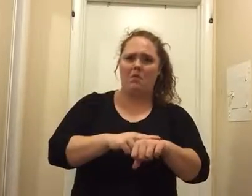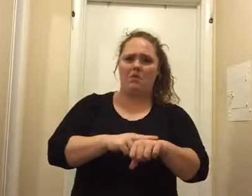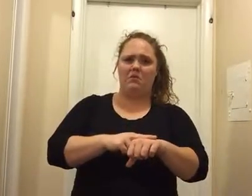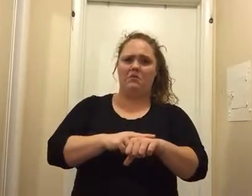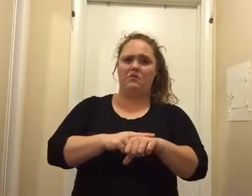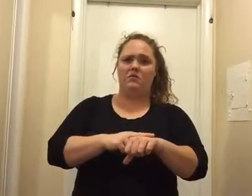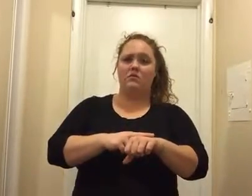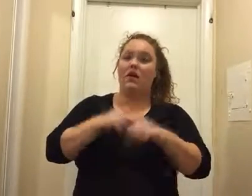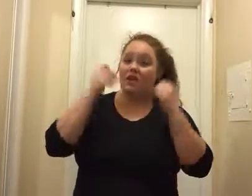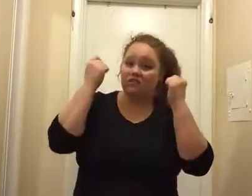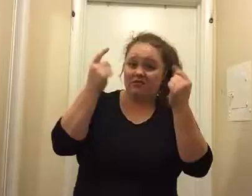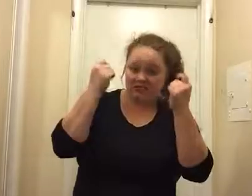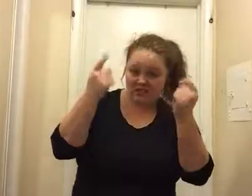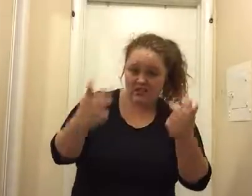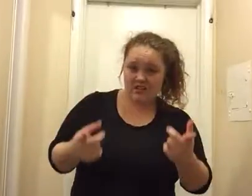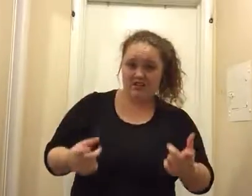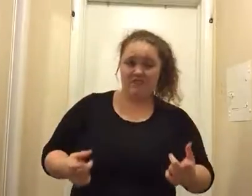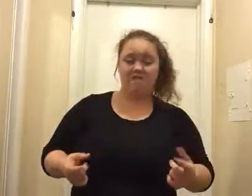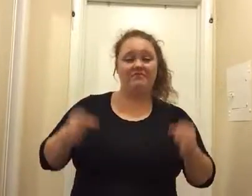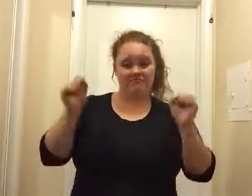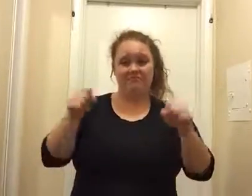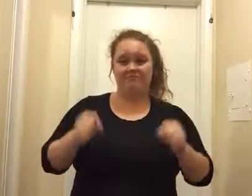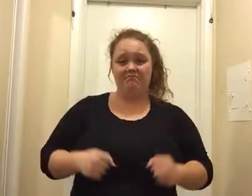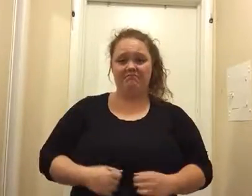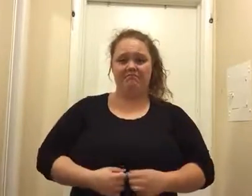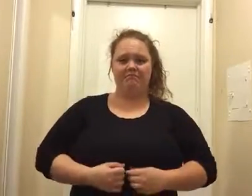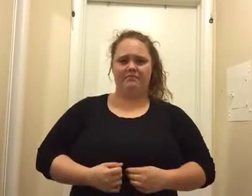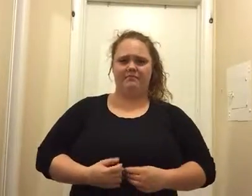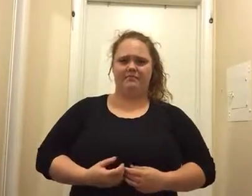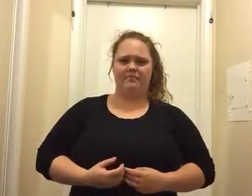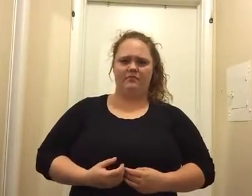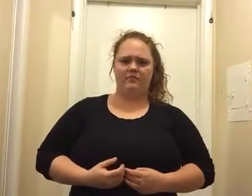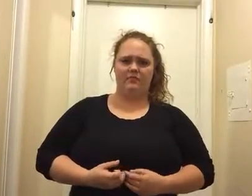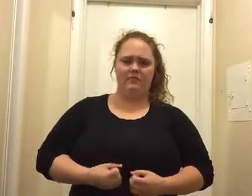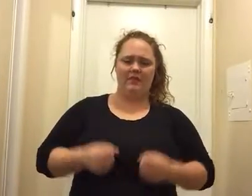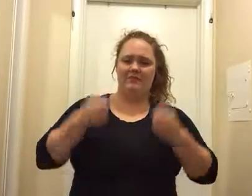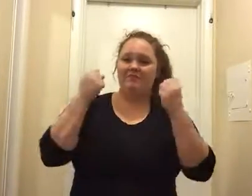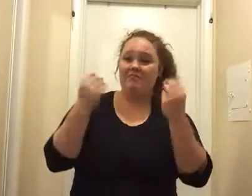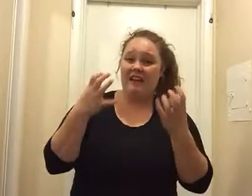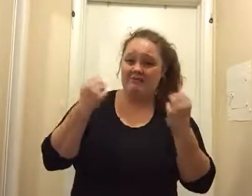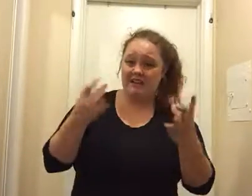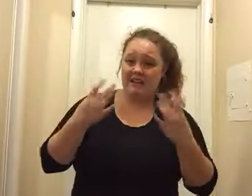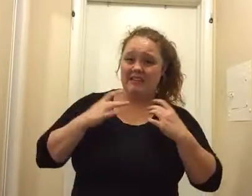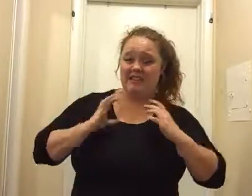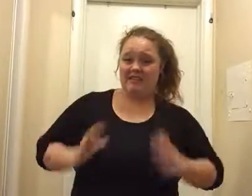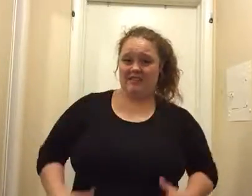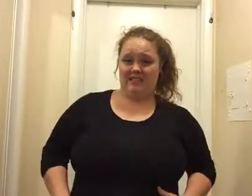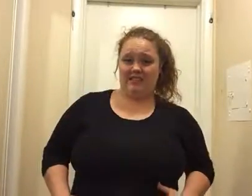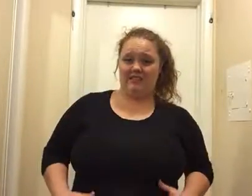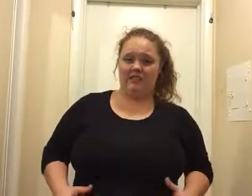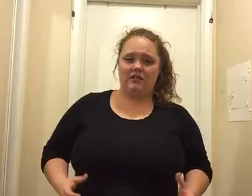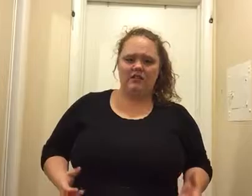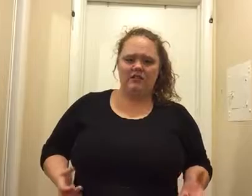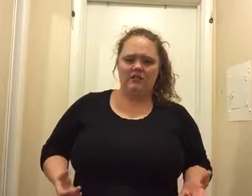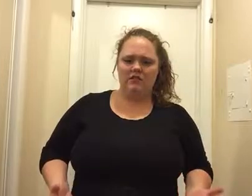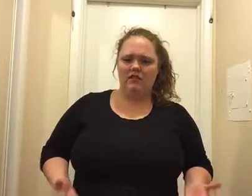righteous public. But for too many of our citizens, a different reality exists. Mothers and